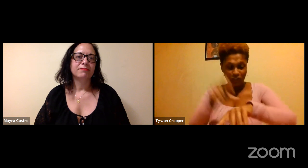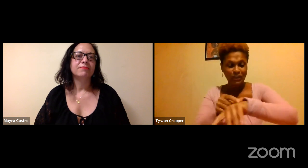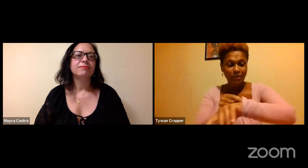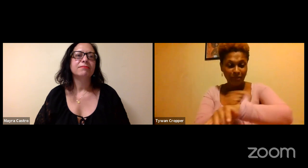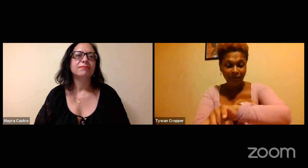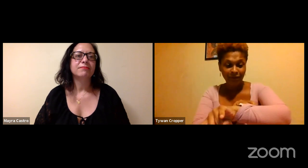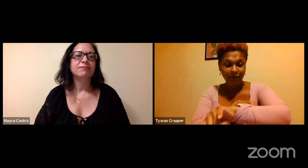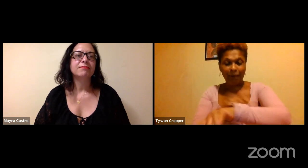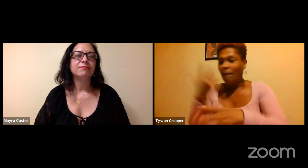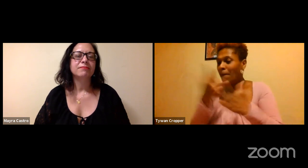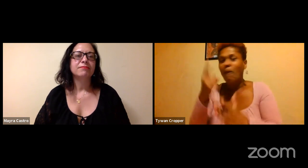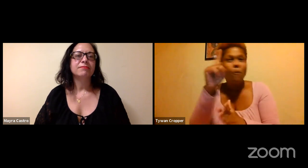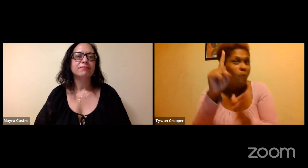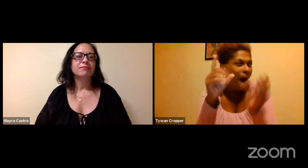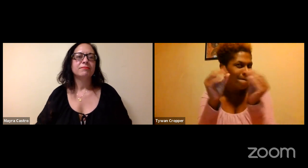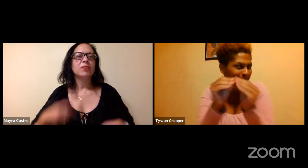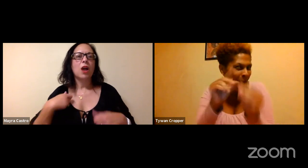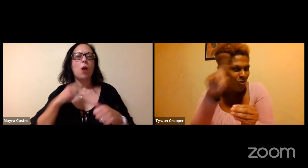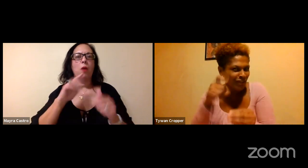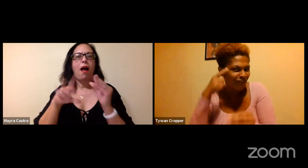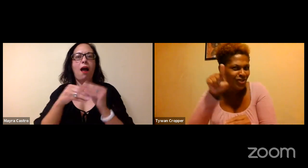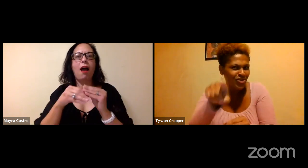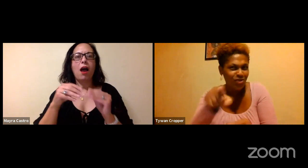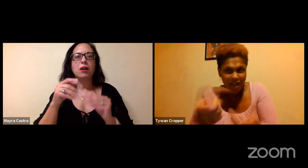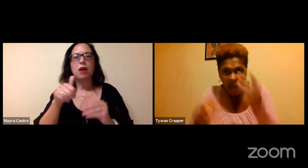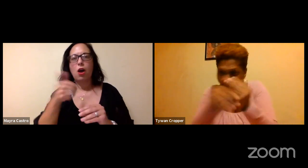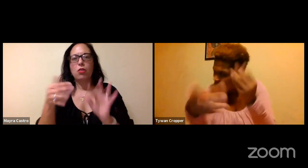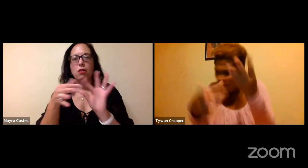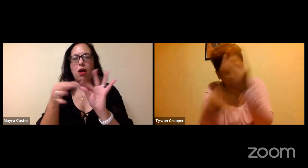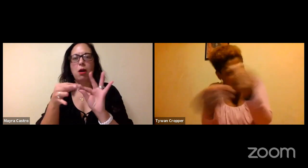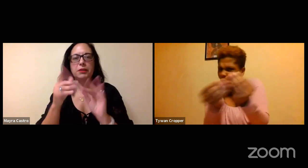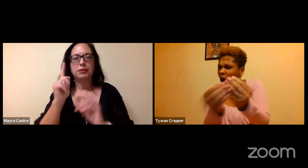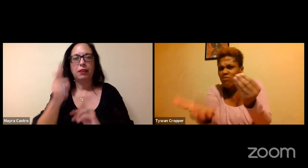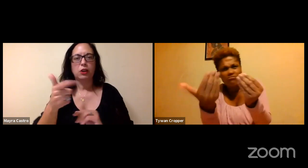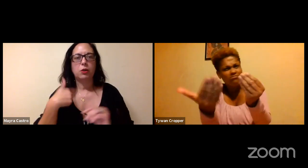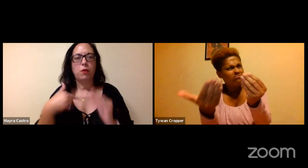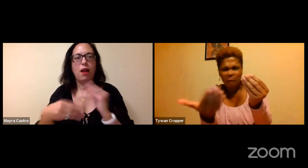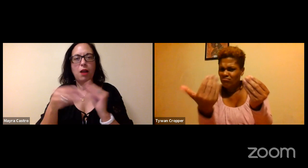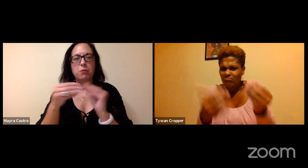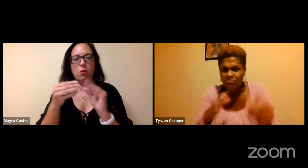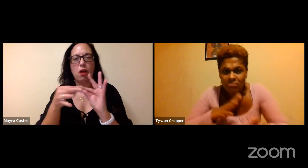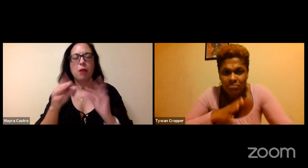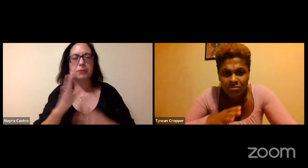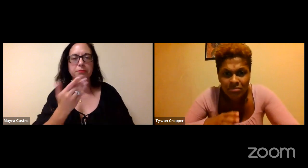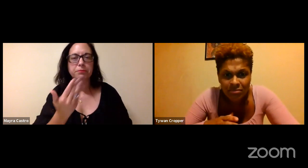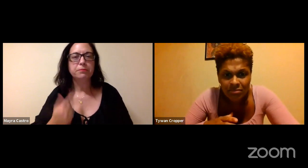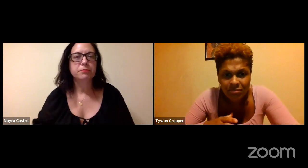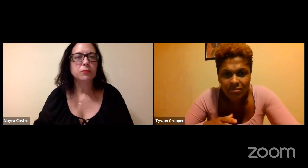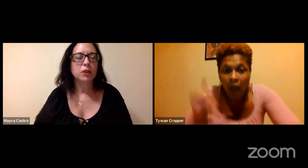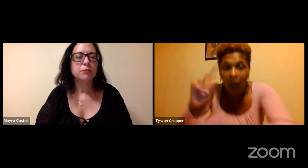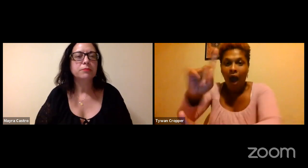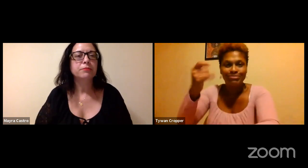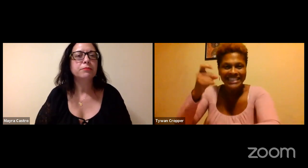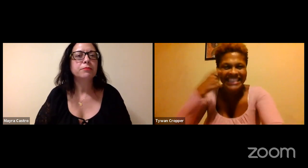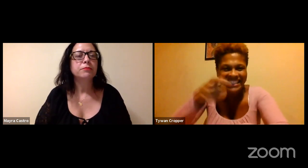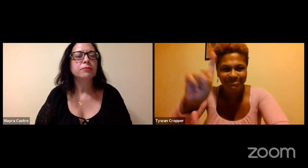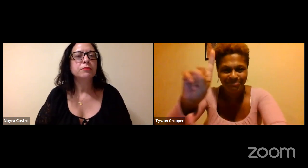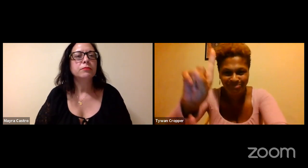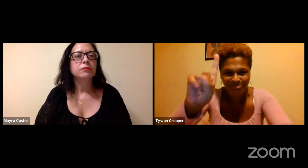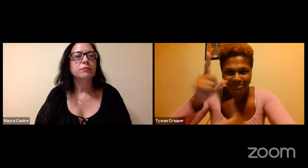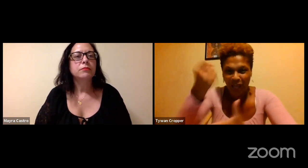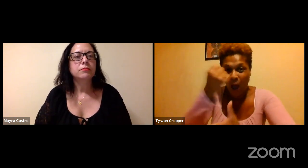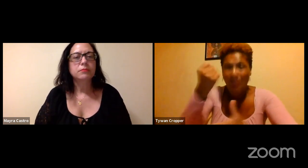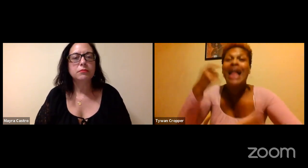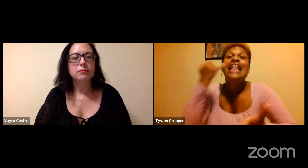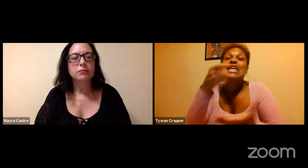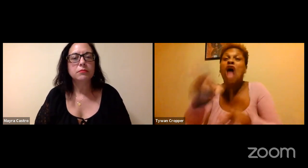Well, I think one person asked a question. Maybe we have time for another question, or maybe you can add some more to your experience and share